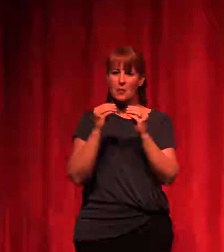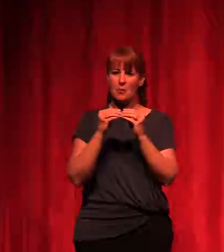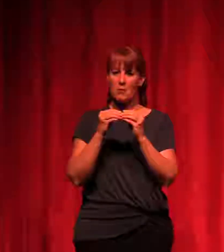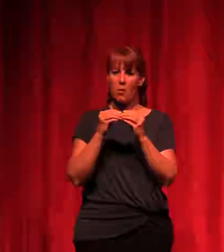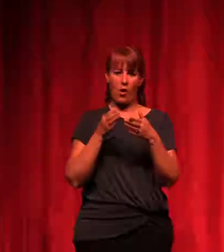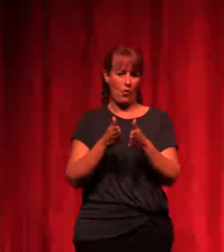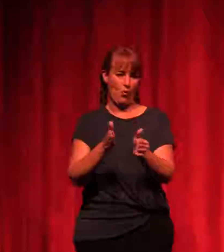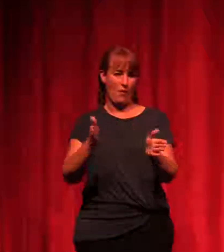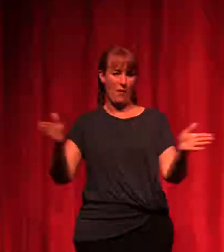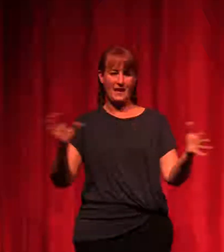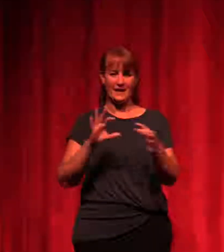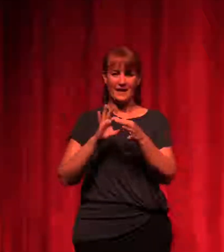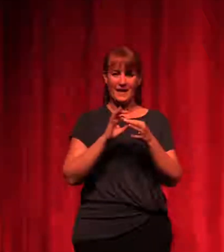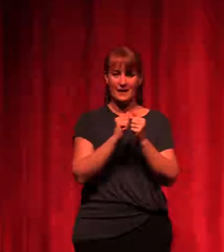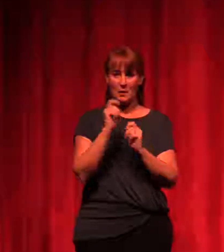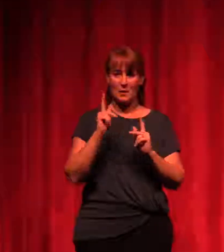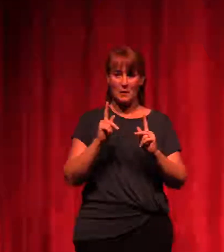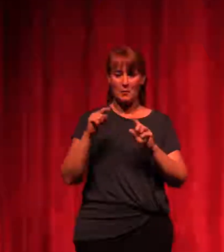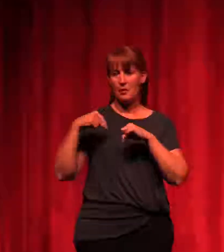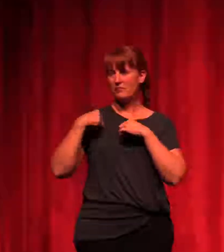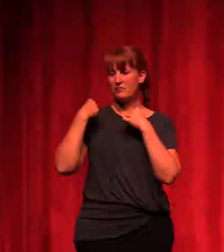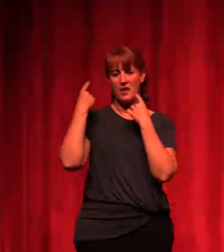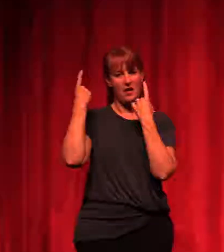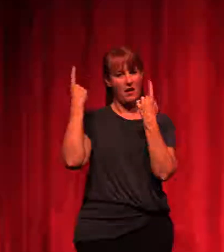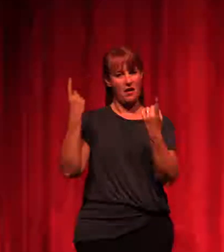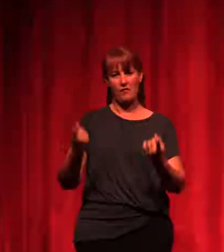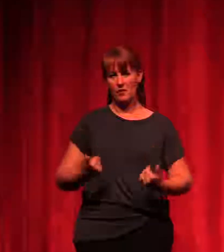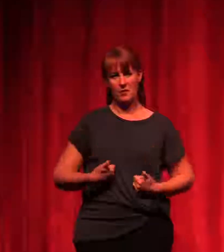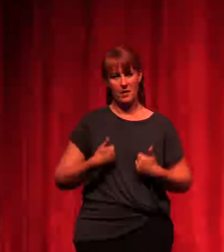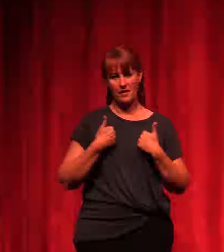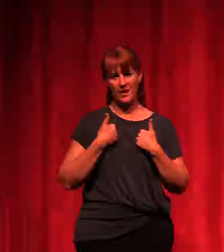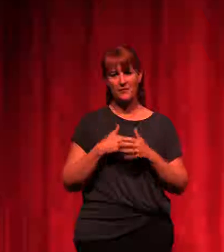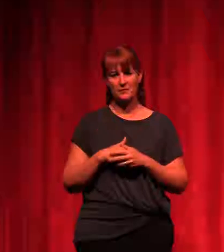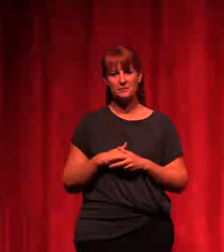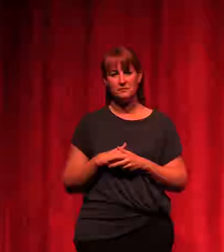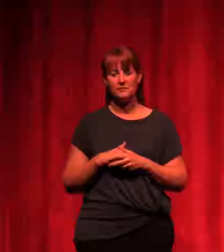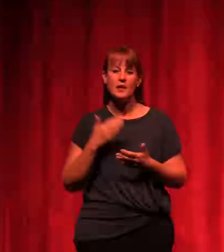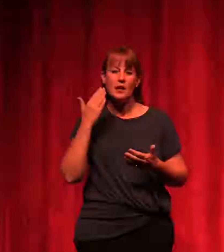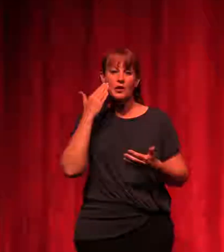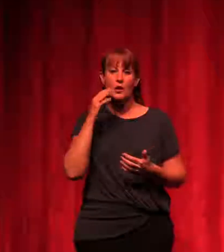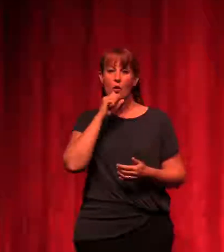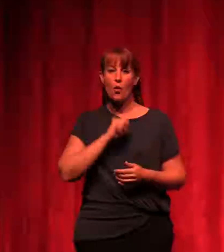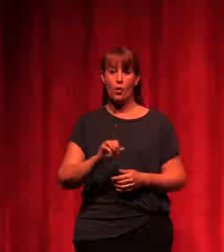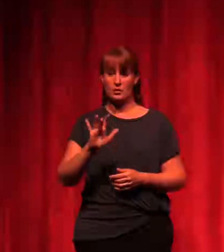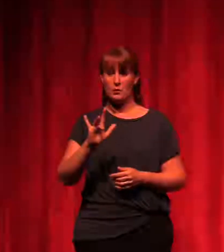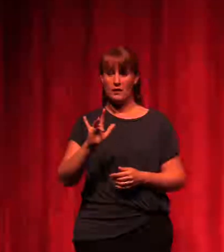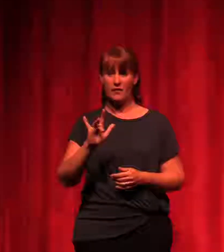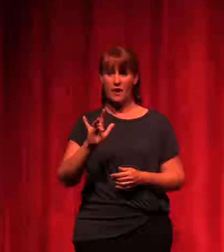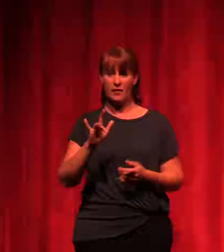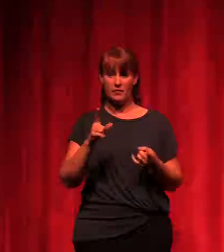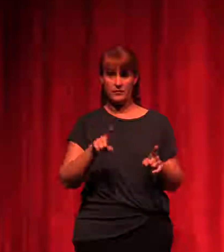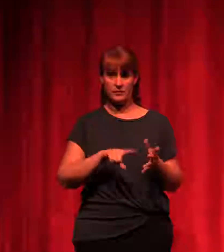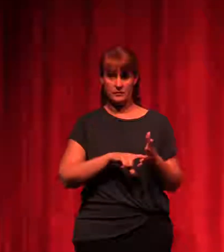widely connected with people than I ever have in my entire life. I was 25 years old